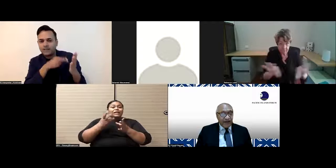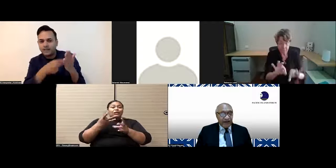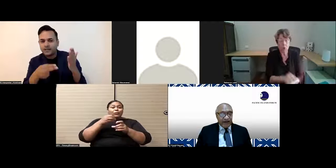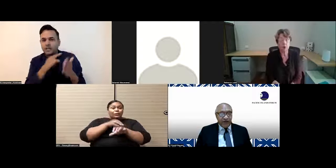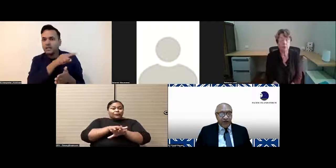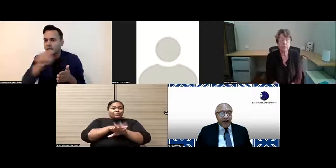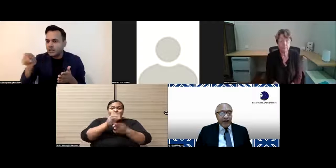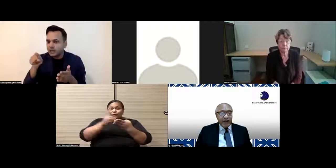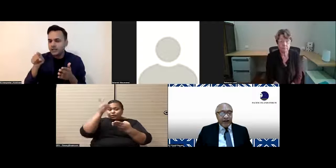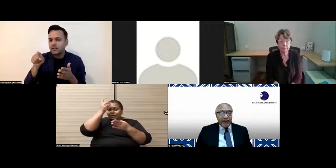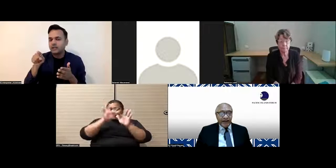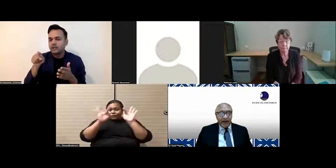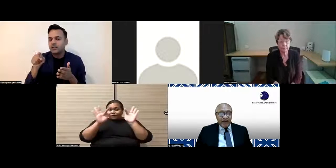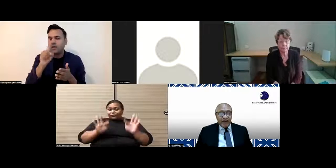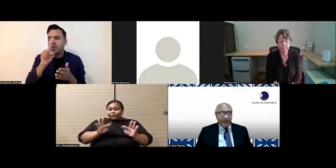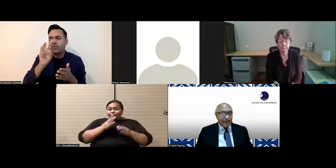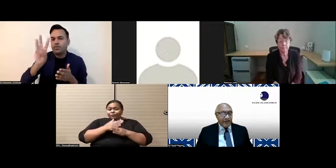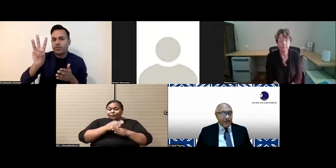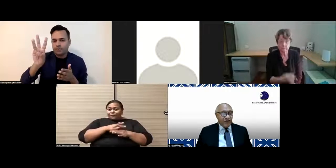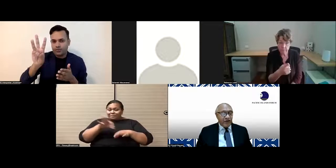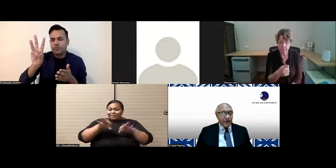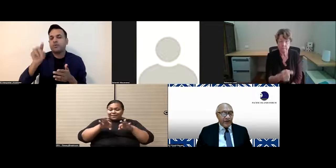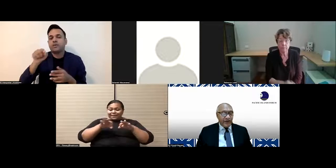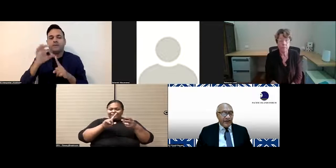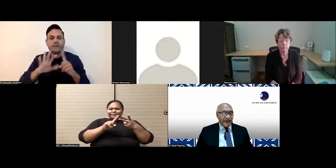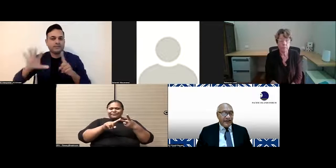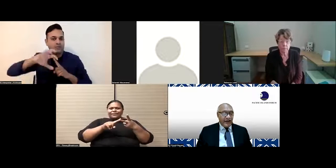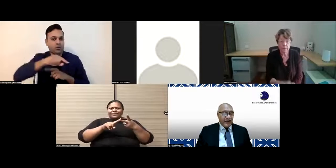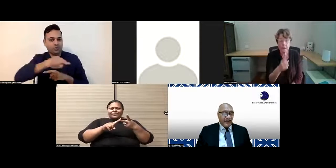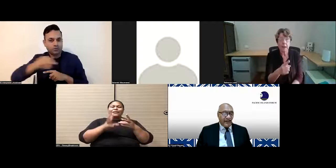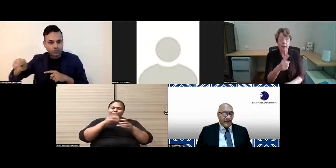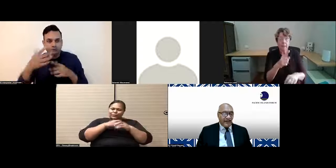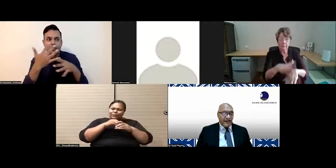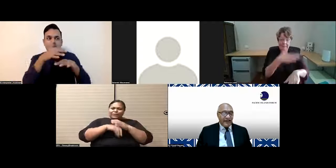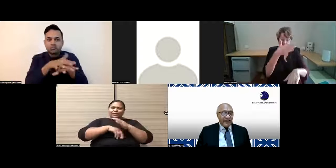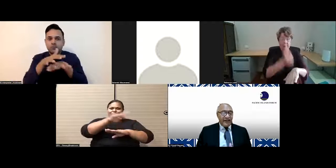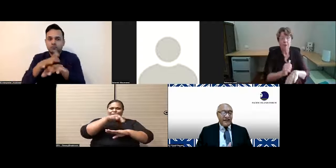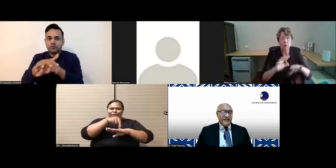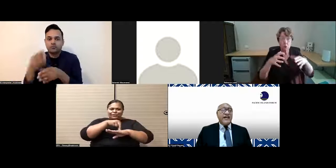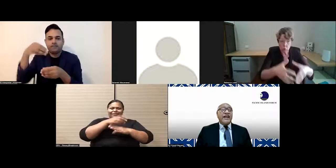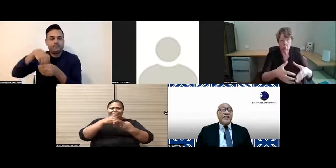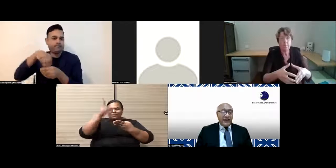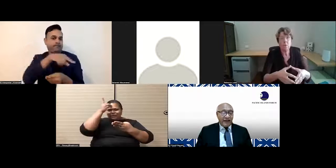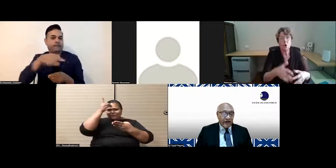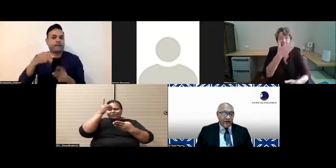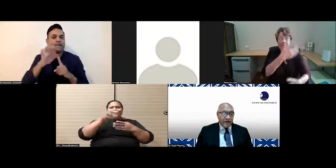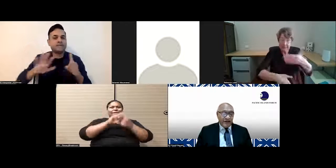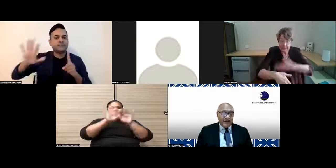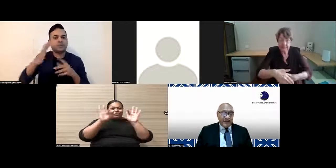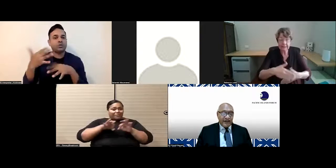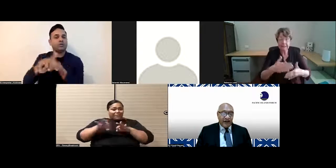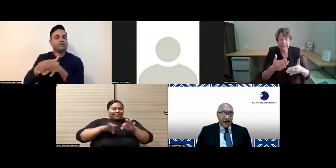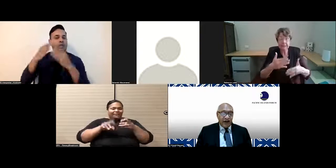Regional Education Framework that established the Pacific Group on Disabilities Statistics that is led by